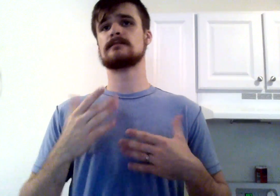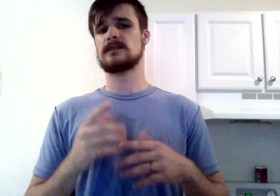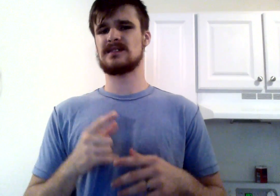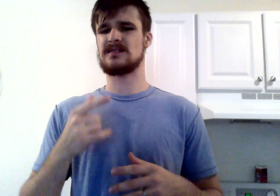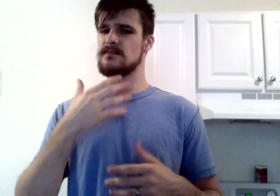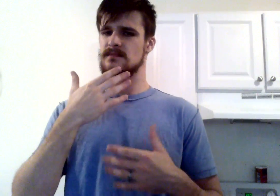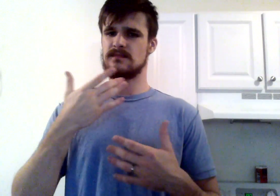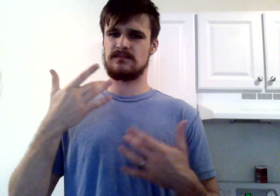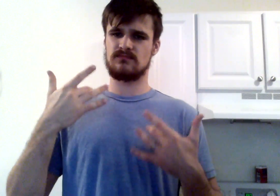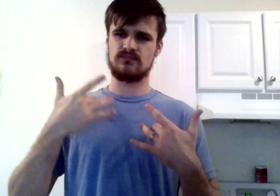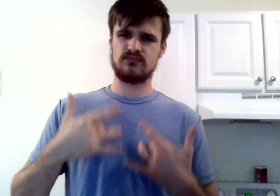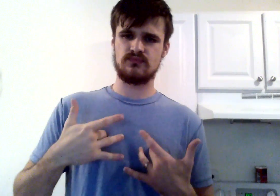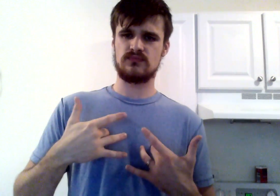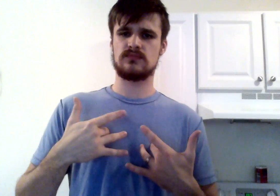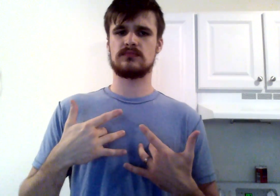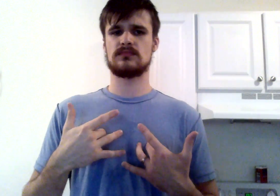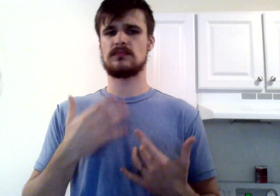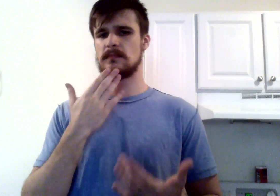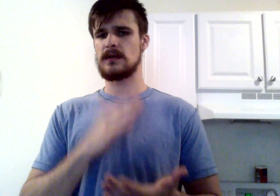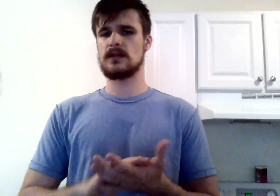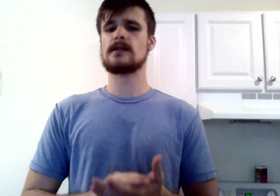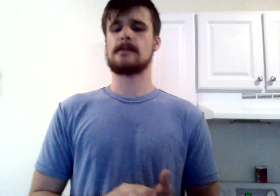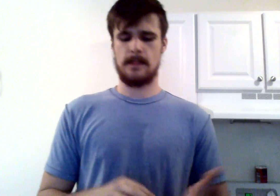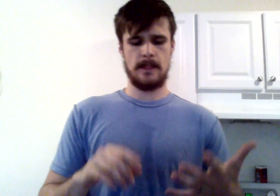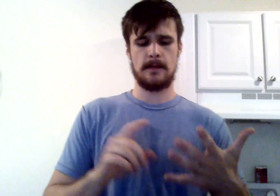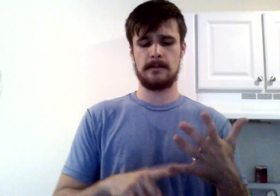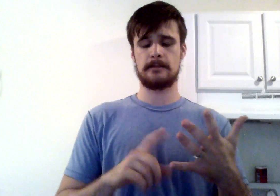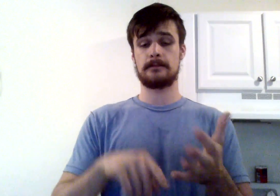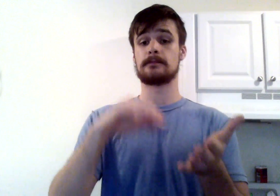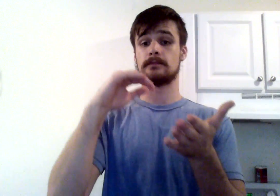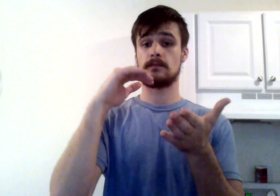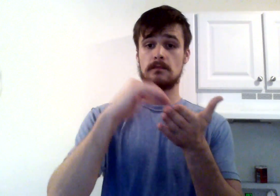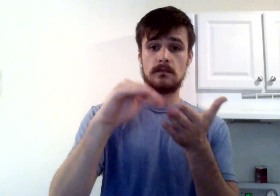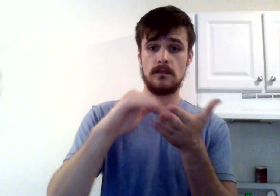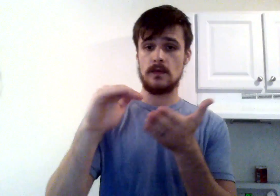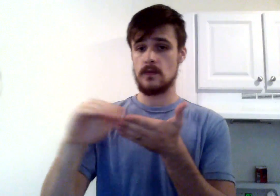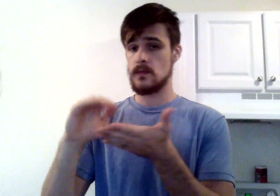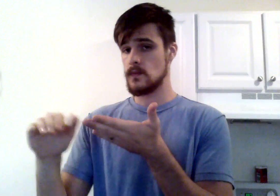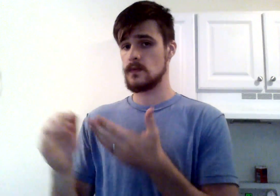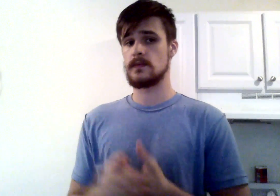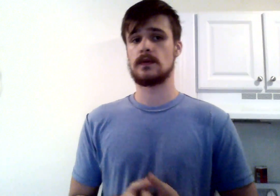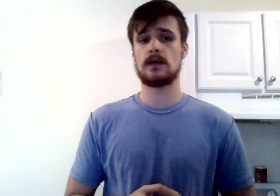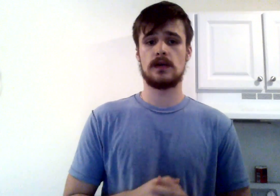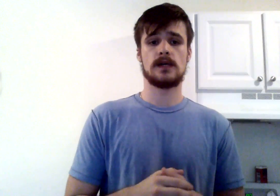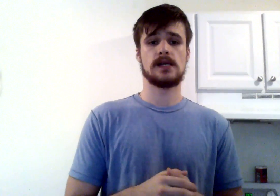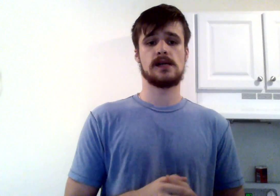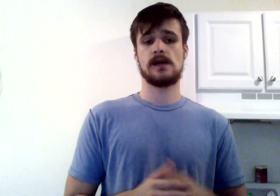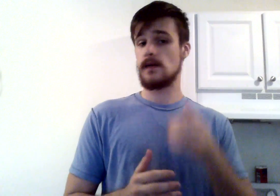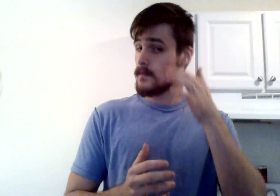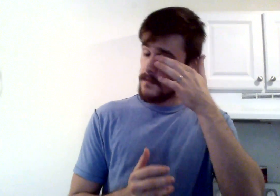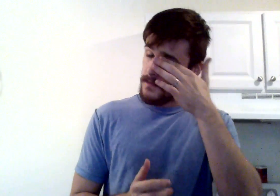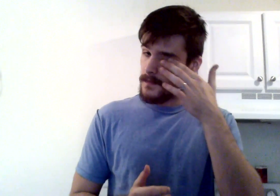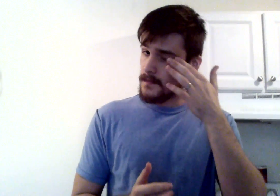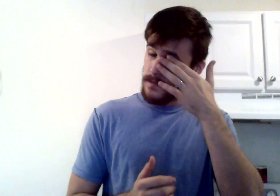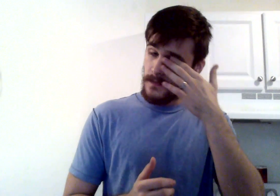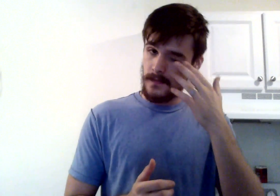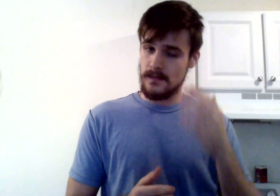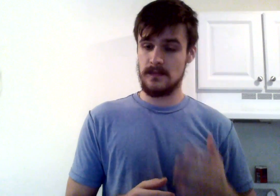Excuses. We've all met this guy. Maybe we've all been this guy. Some people have a blame thrower. They just pass it